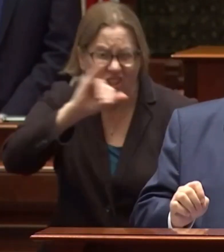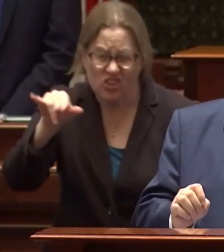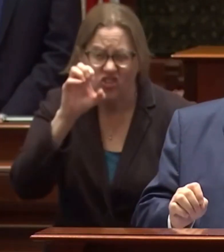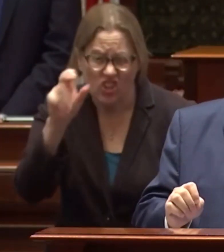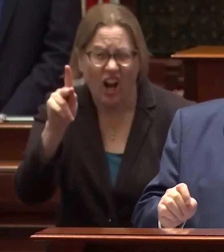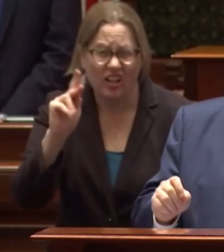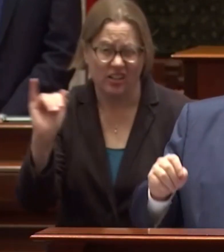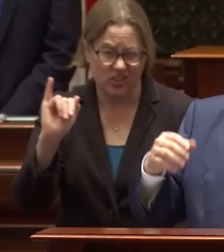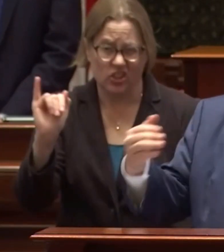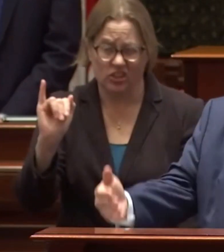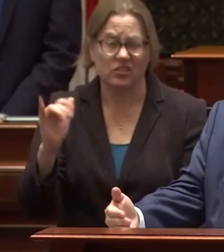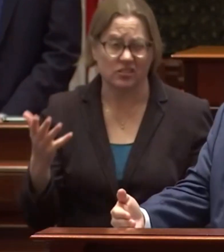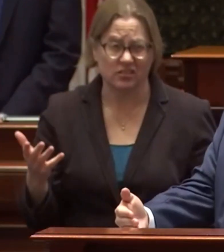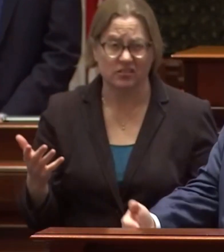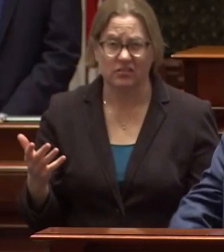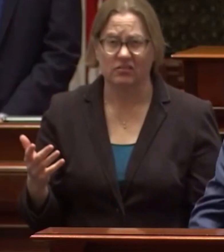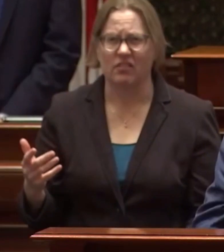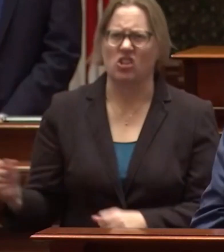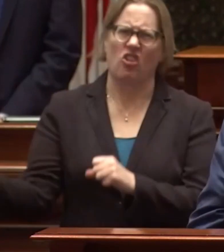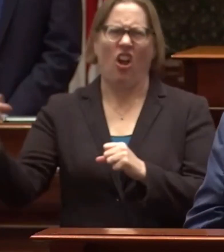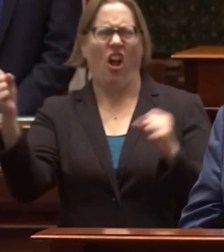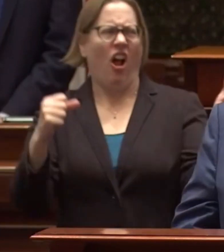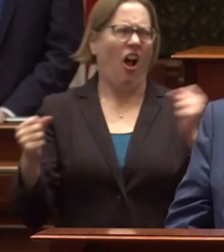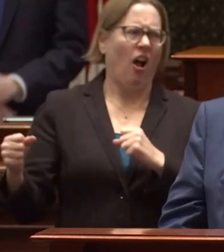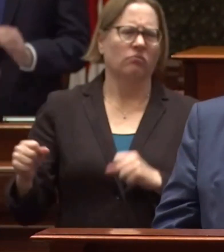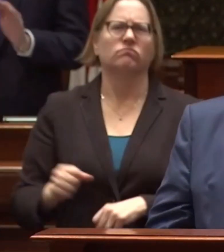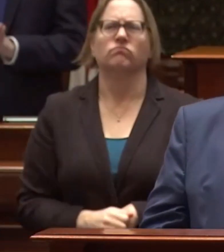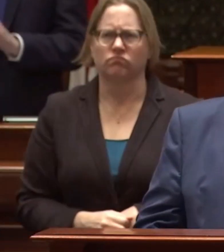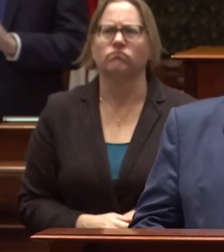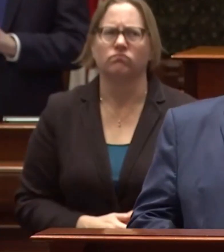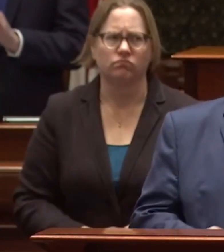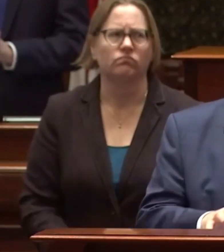junk insurance. These are plans